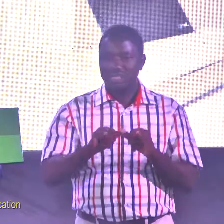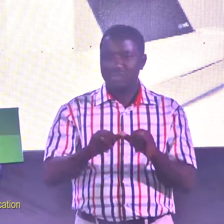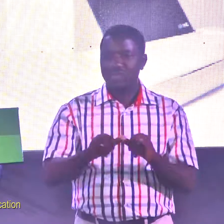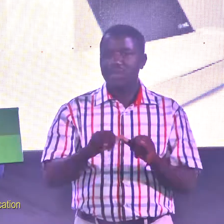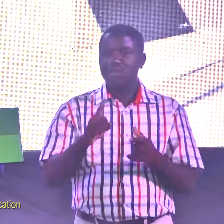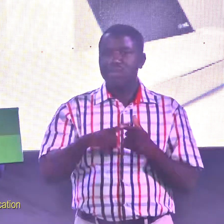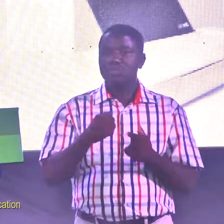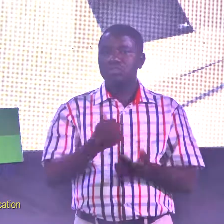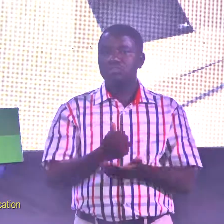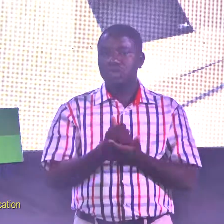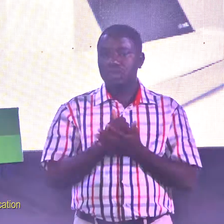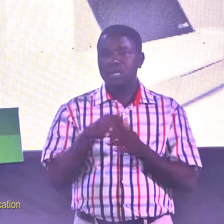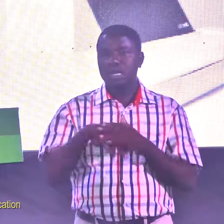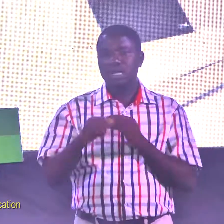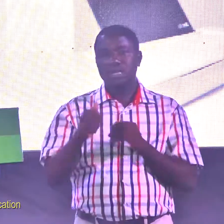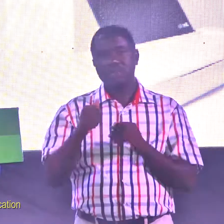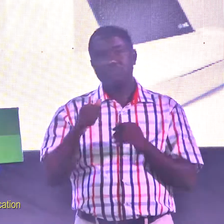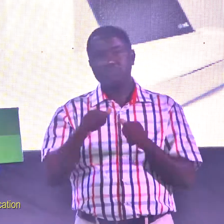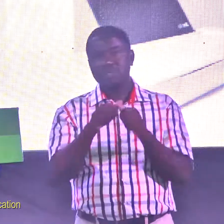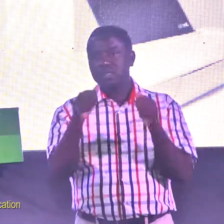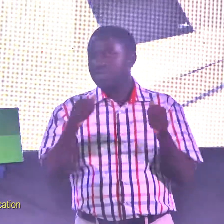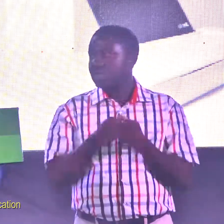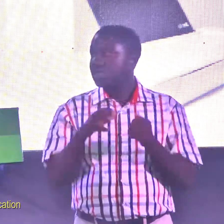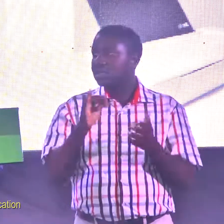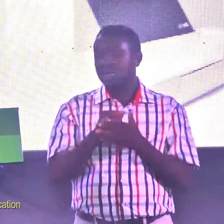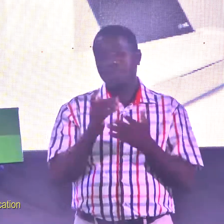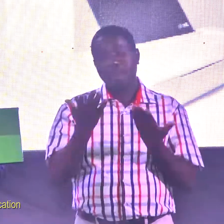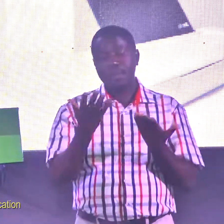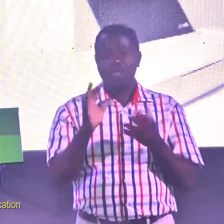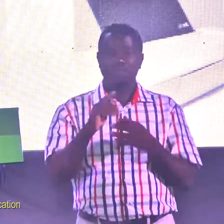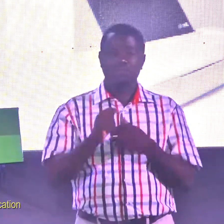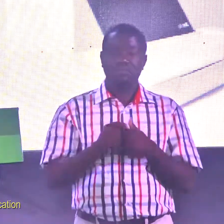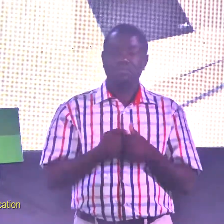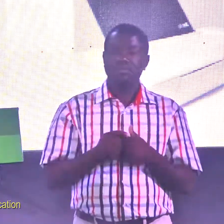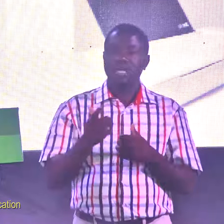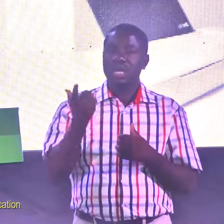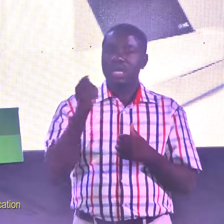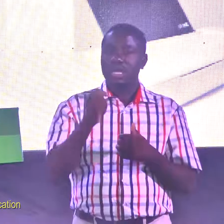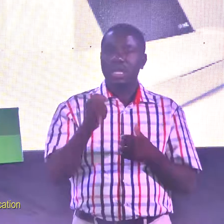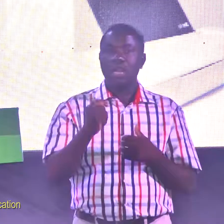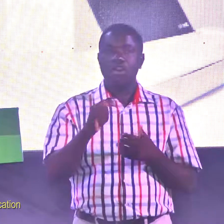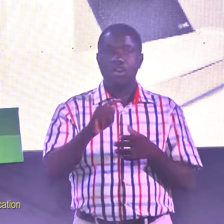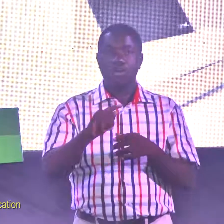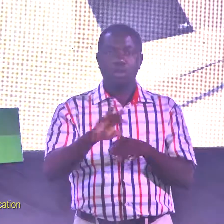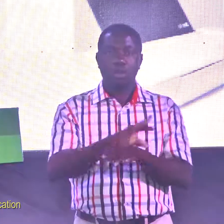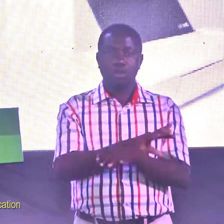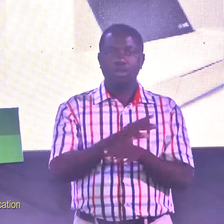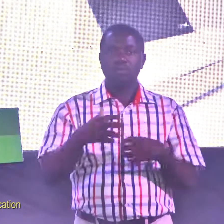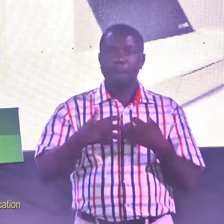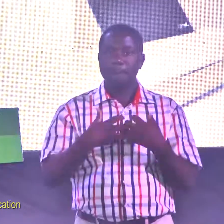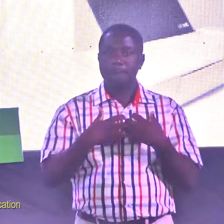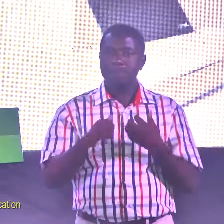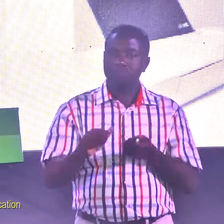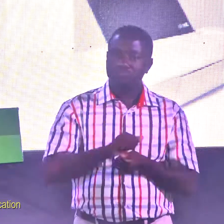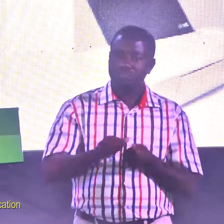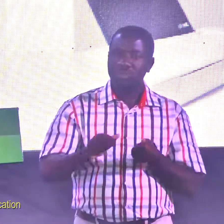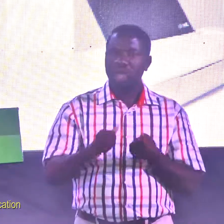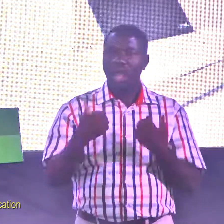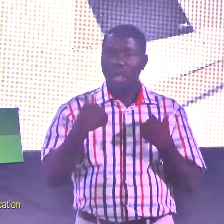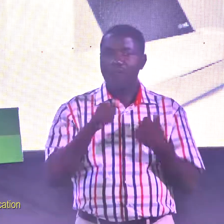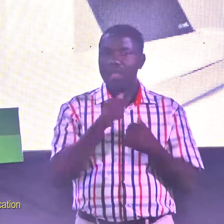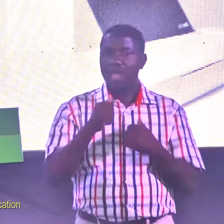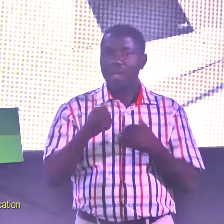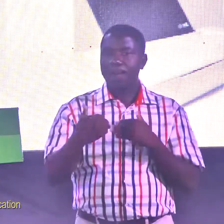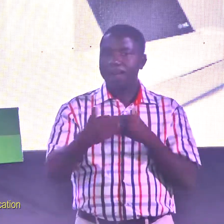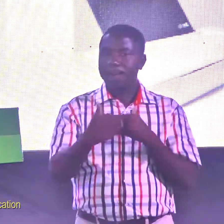to help in a scenario where a laptop crashes. the system was automatically backing up